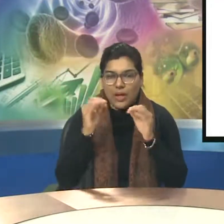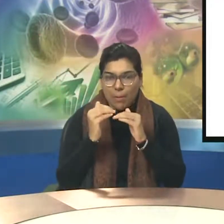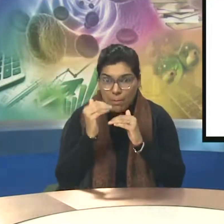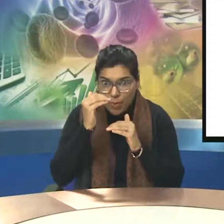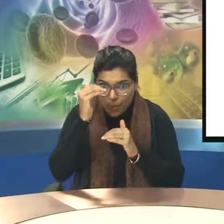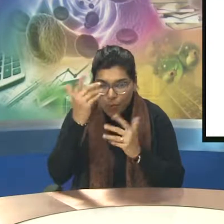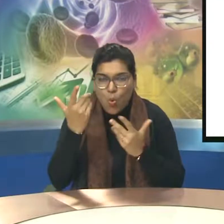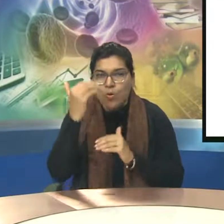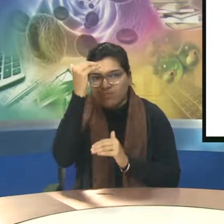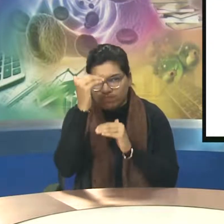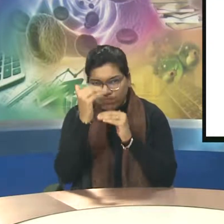Let's